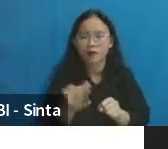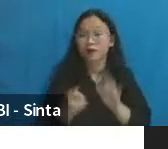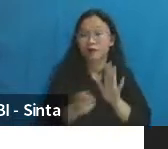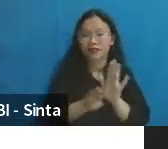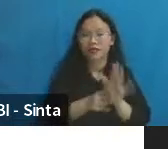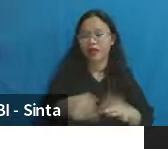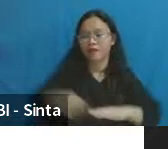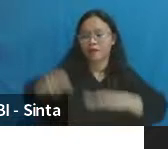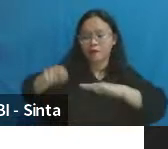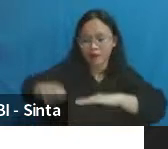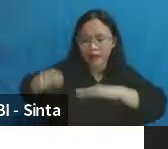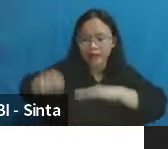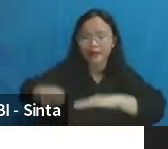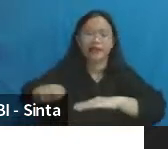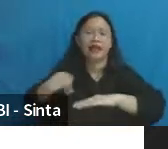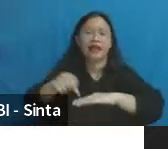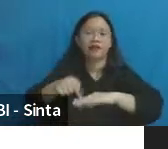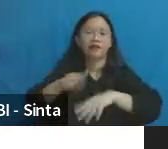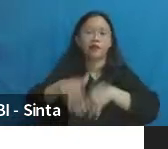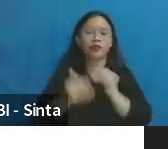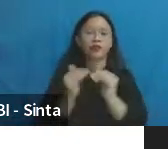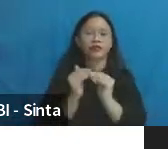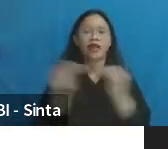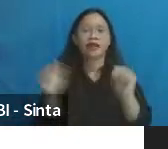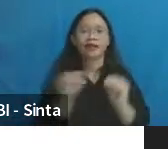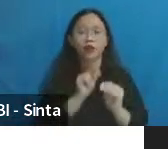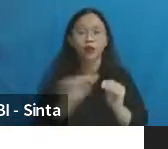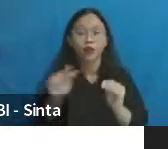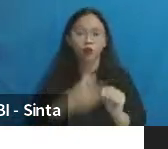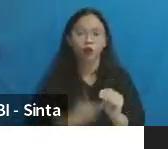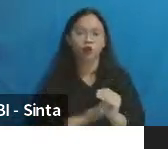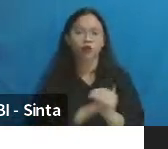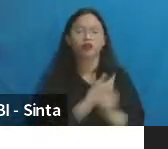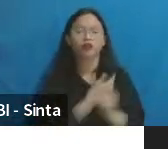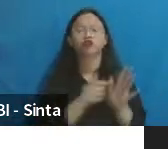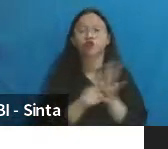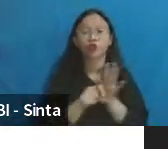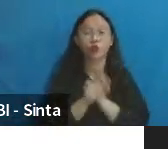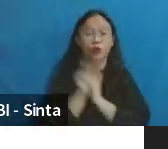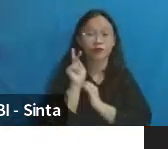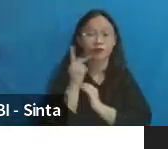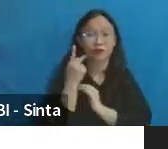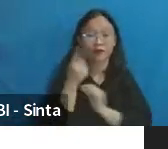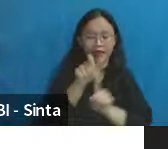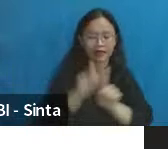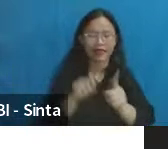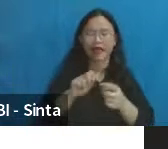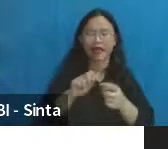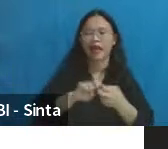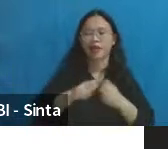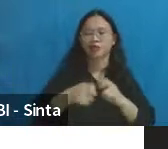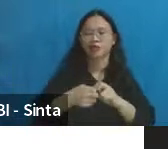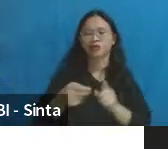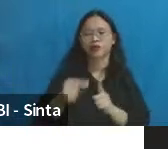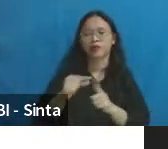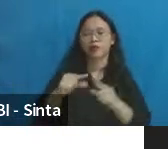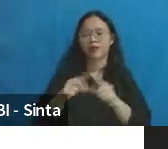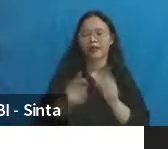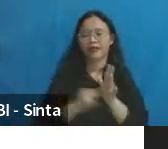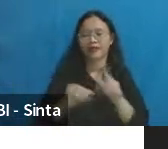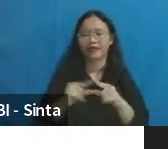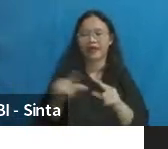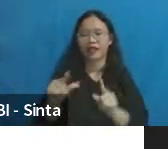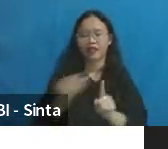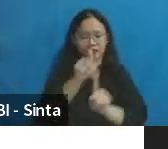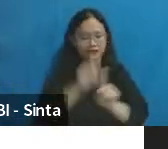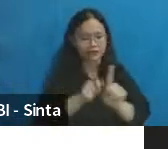last year, and the verdict from that it is not working, and that victims are not receiving the sense of justice